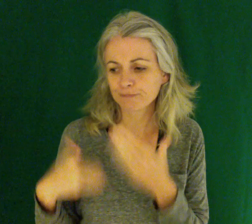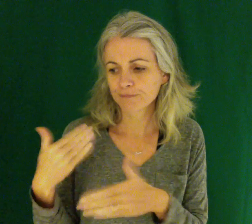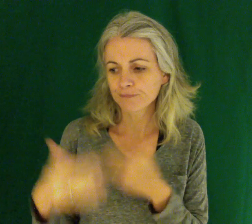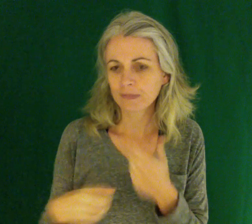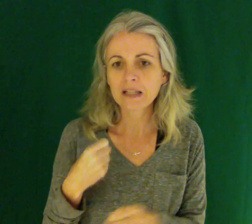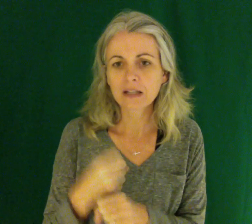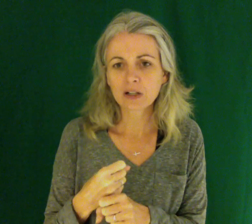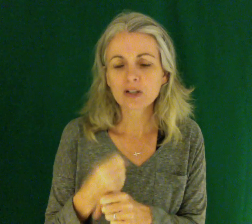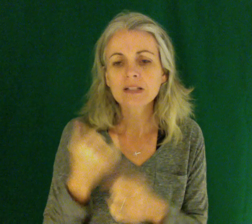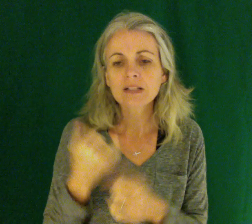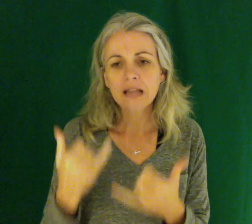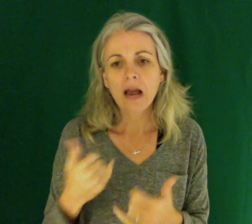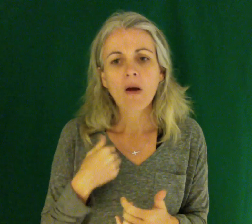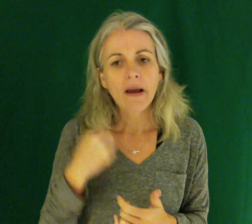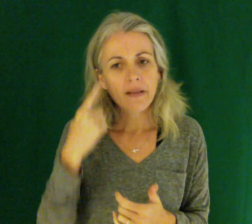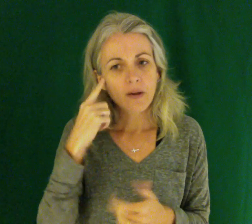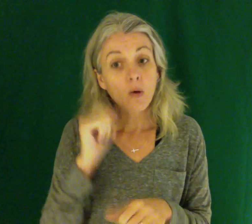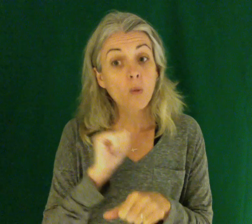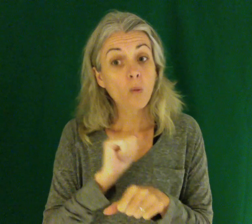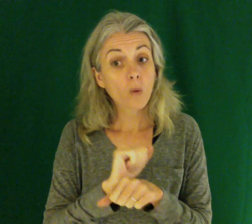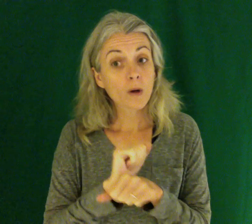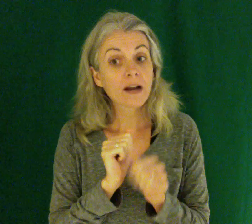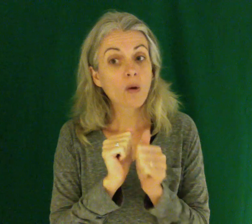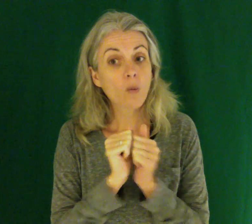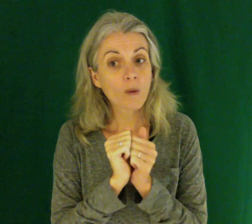that working with fear in this